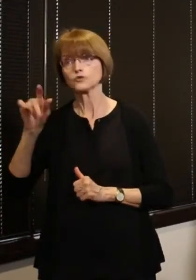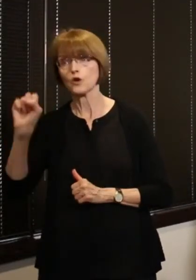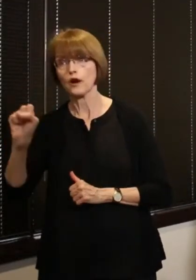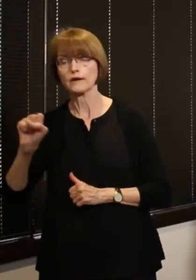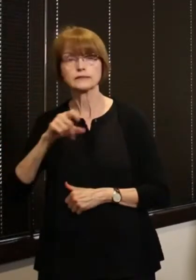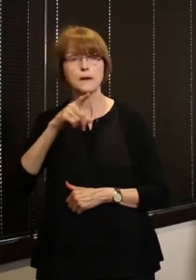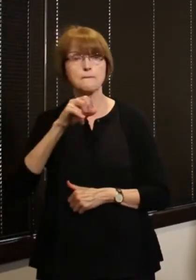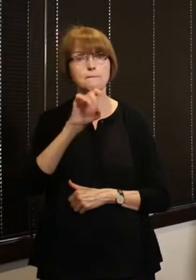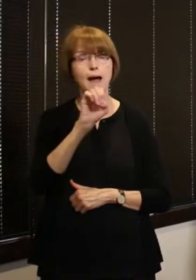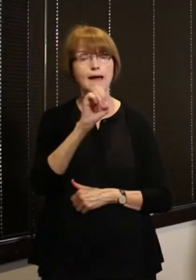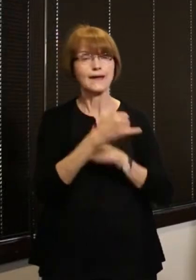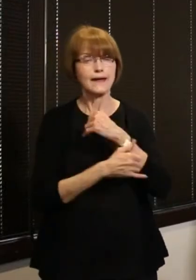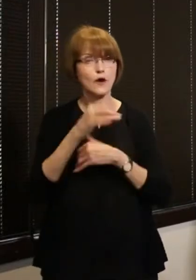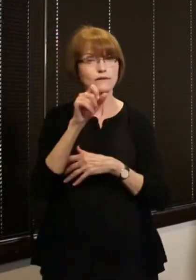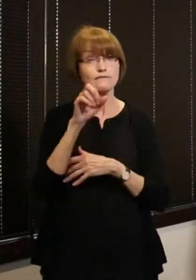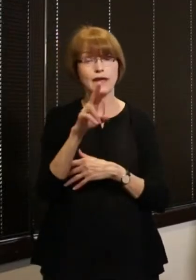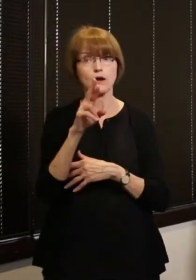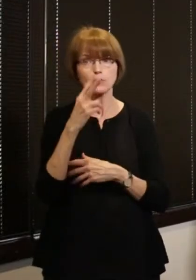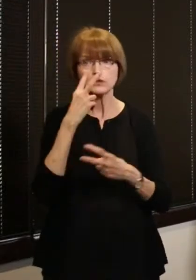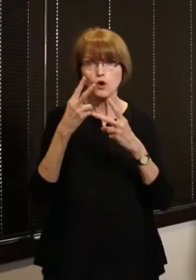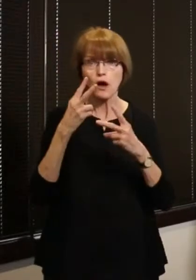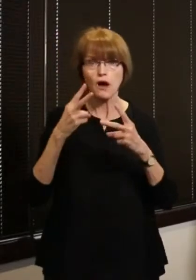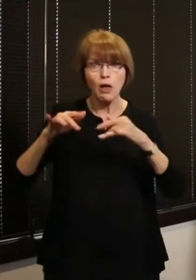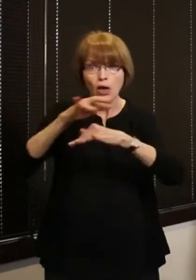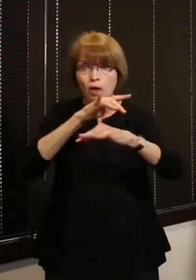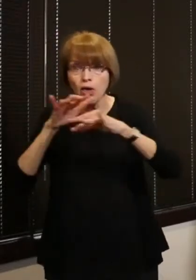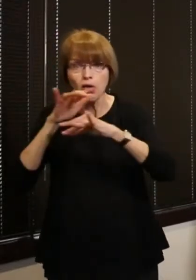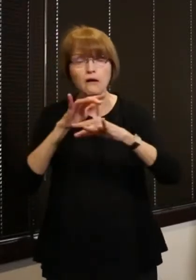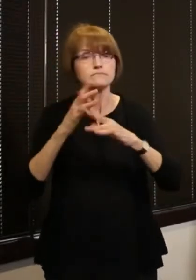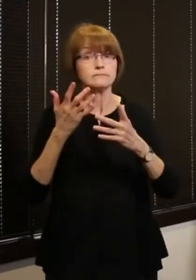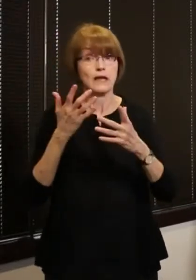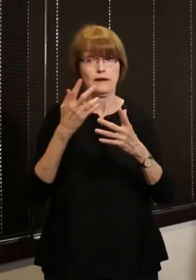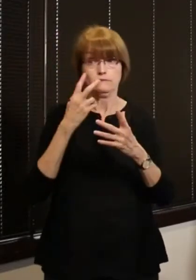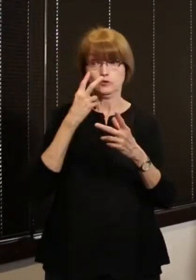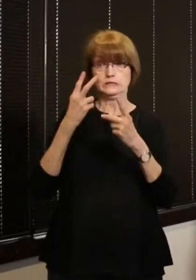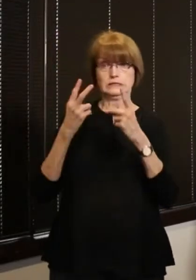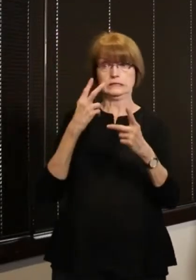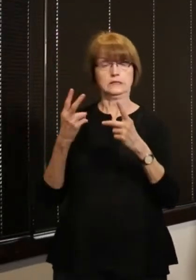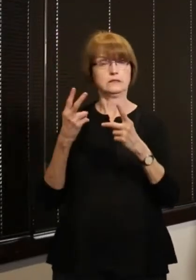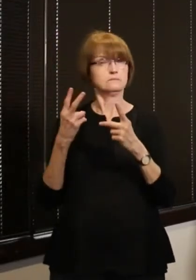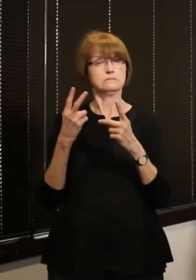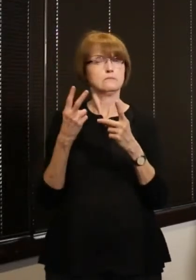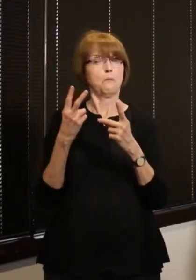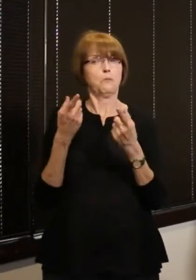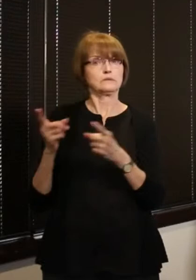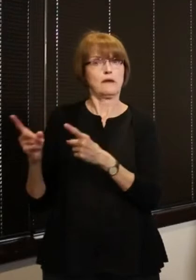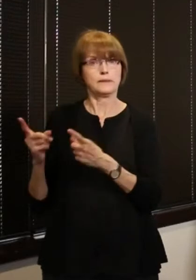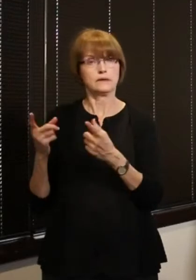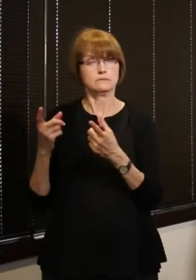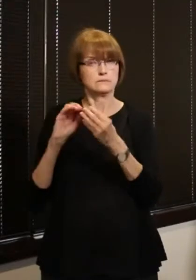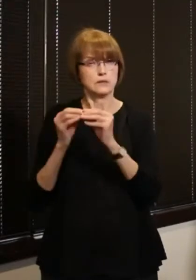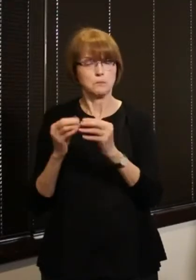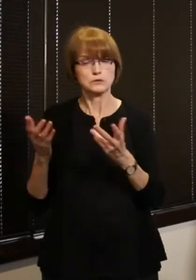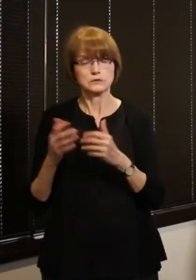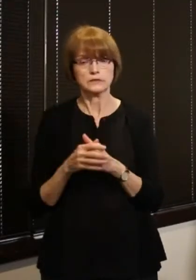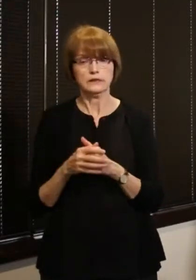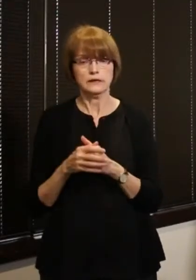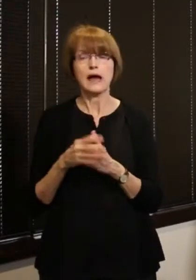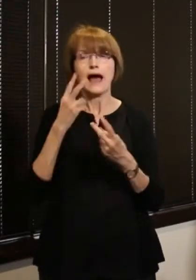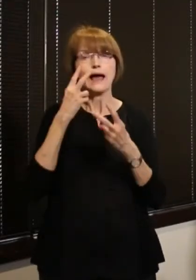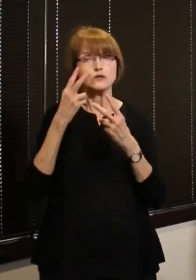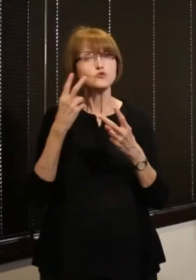Fair? Well, I did see some articles about large gatherings down at the lake and the Pike County Fair and things like